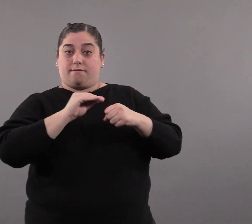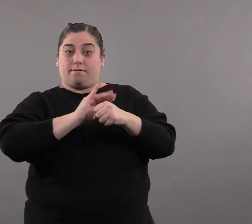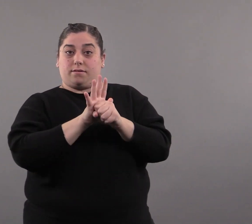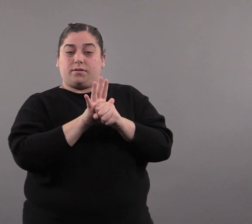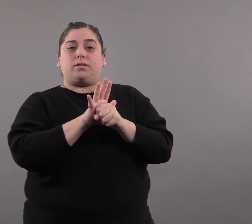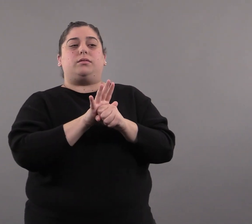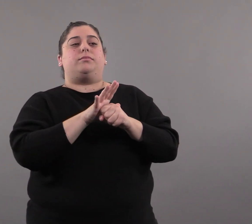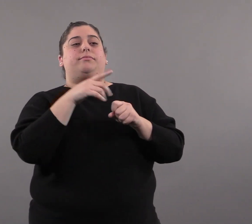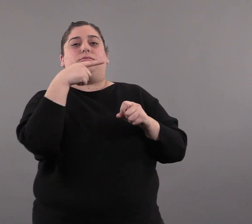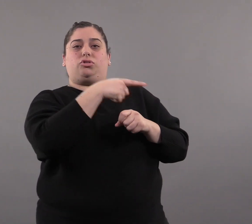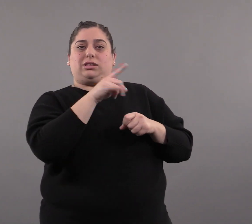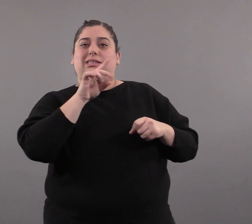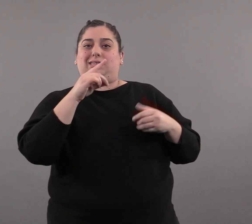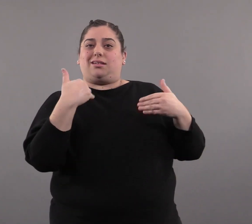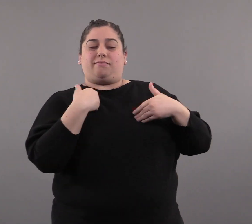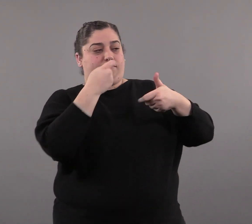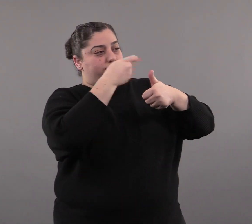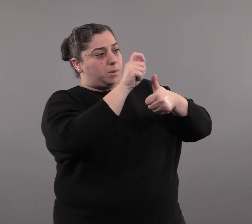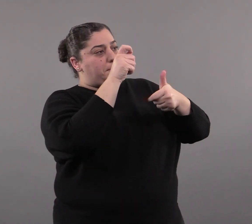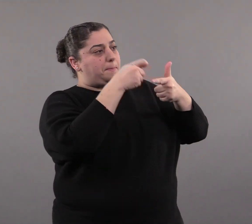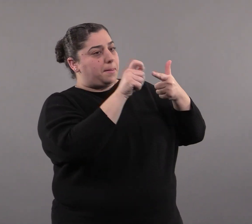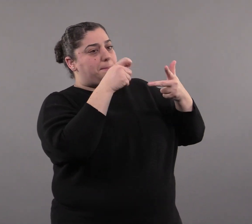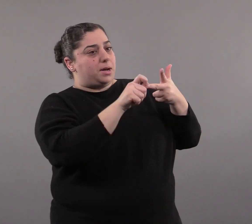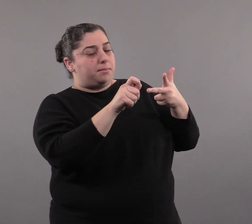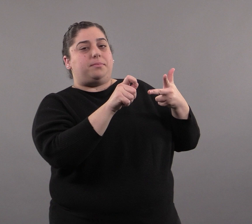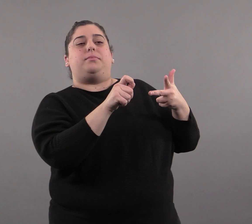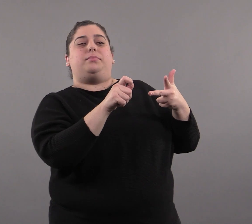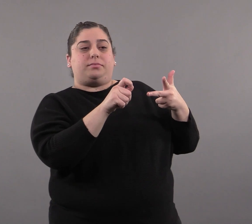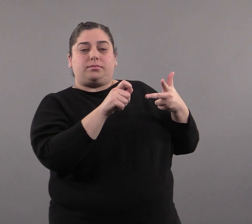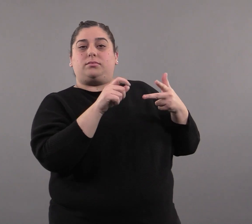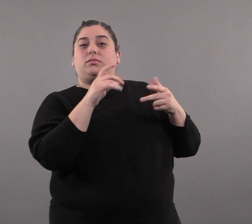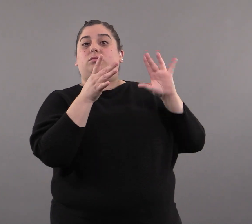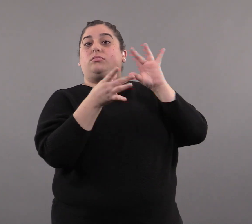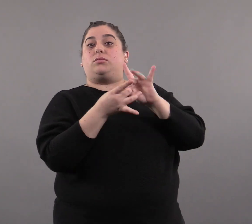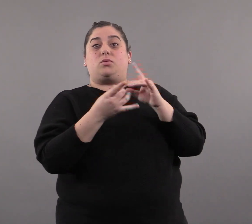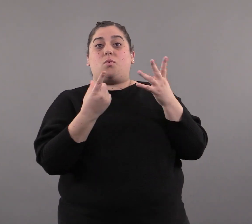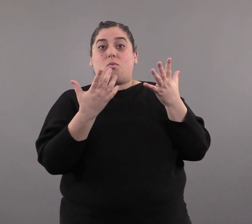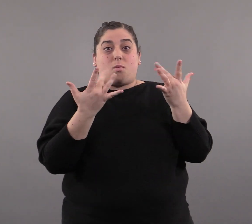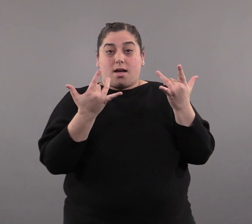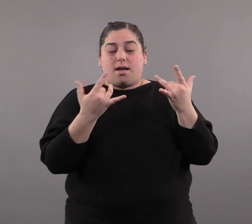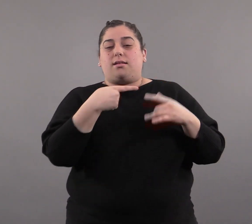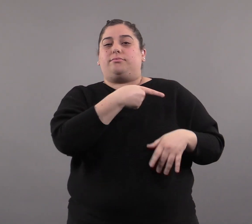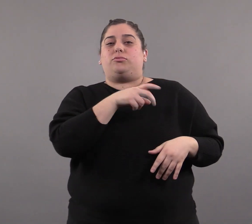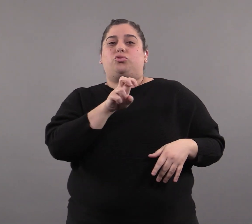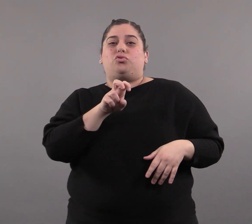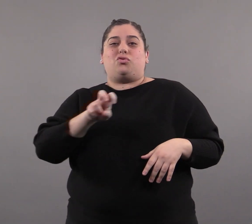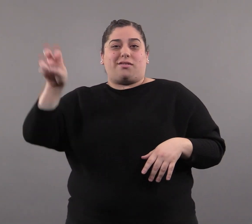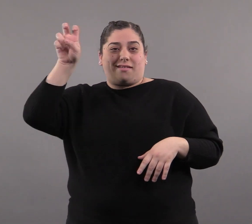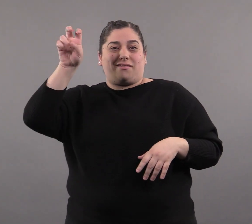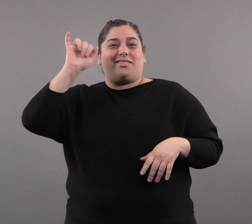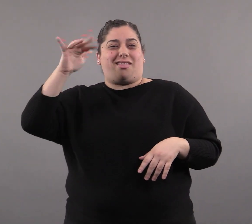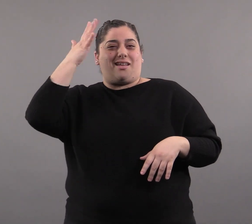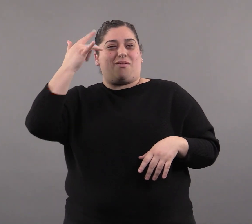a travel-related case in the context of the symptoms that Dr. McDonald